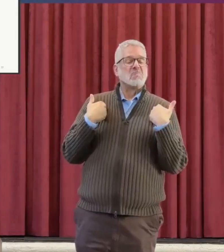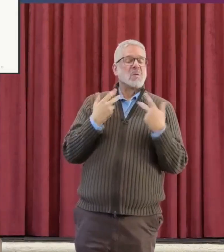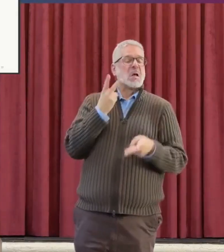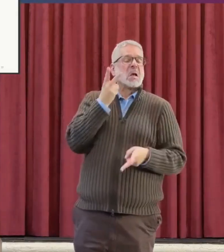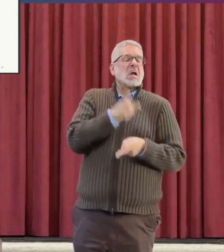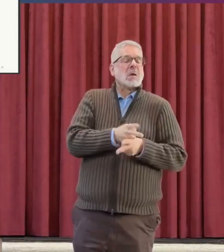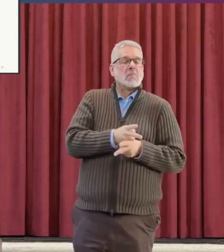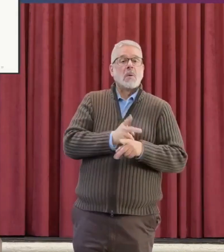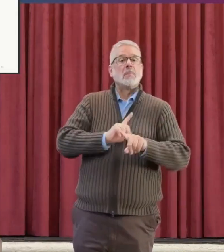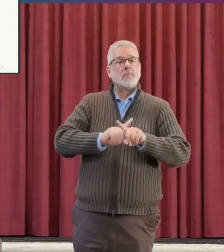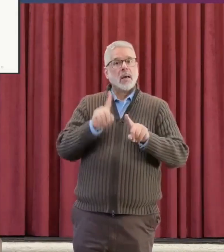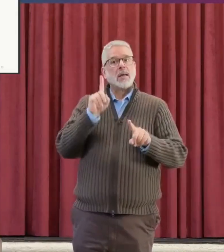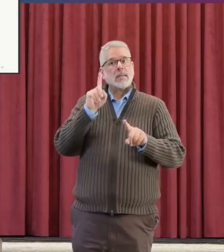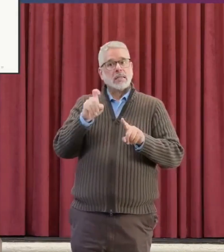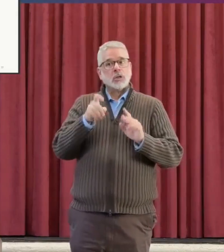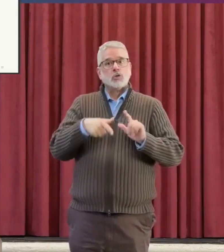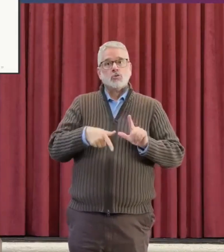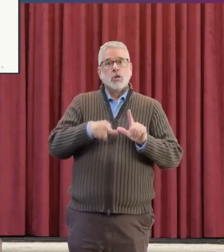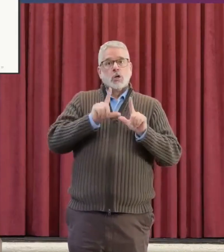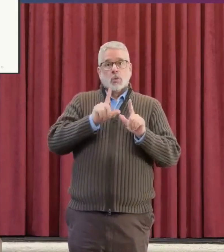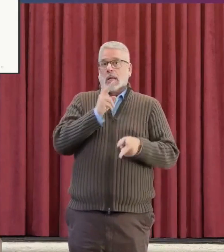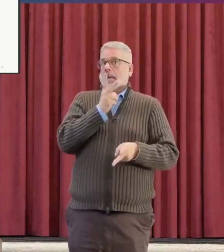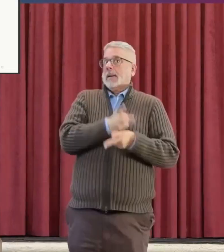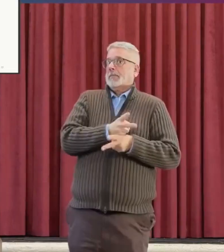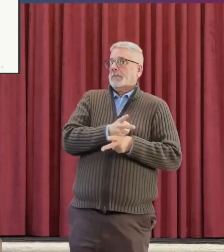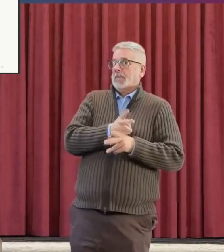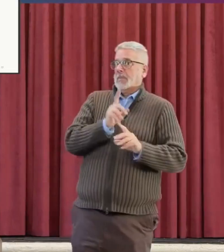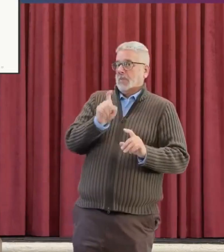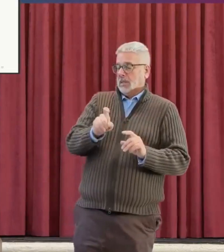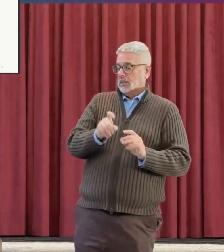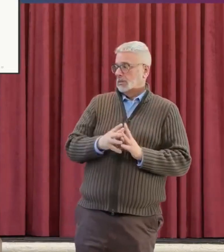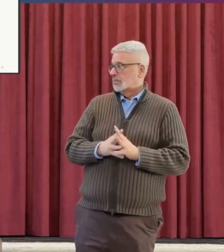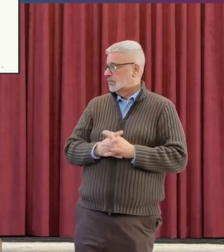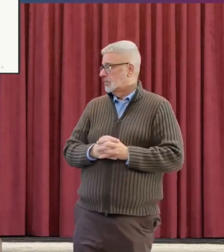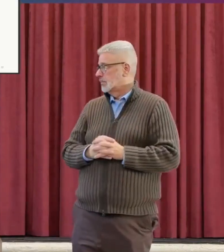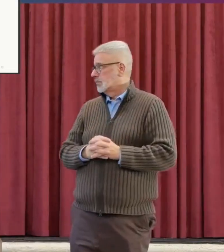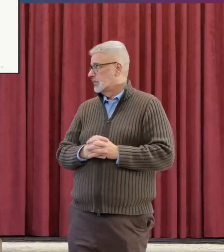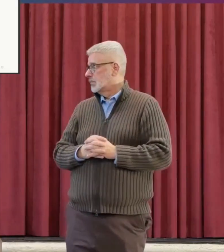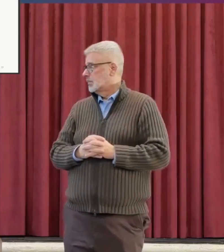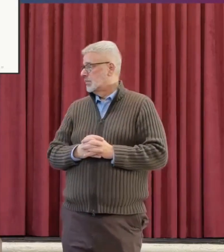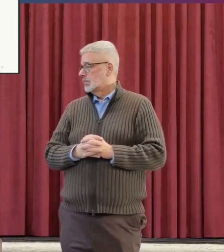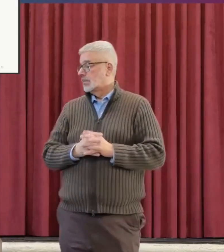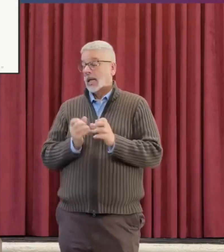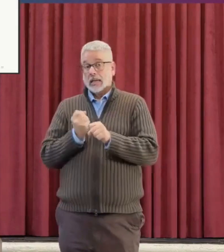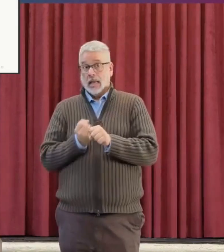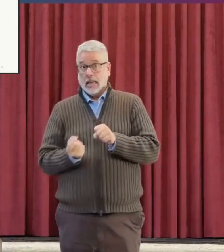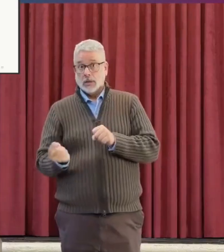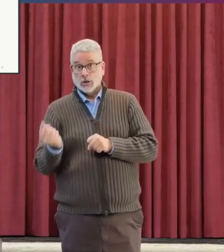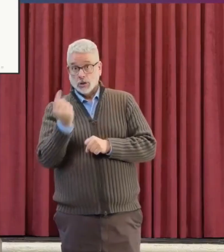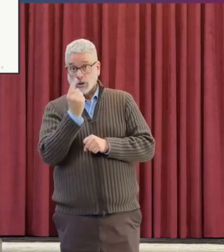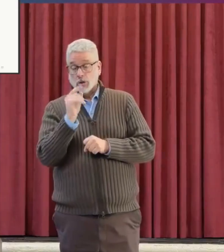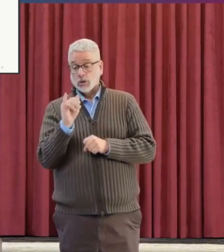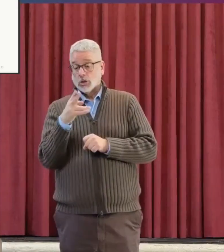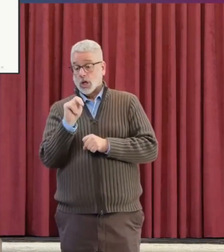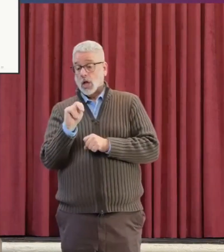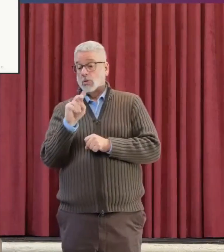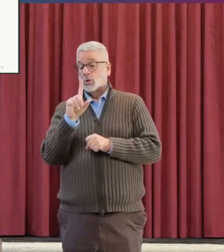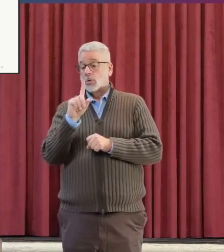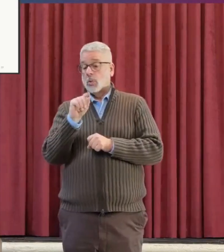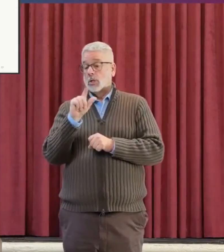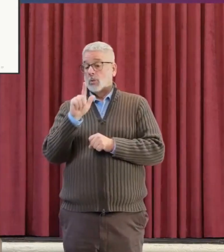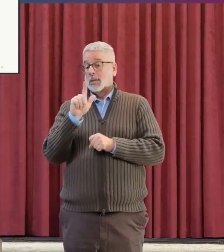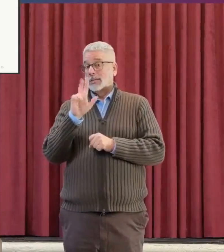you really need to renew it to keep your Medi-Cal status. And next year, starting January